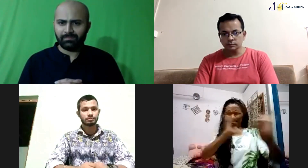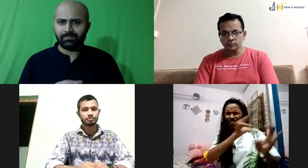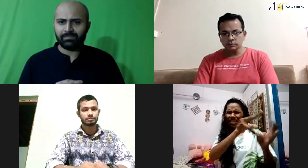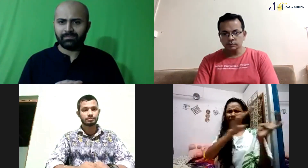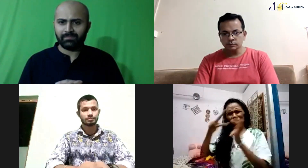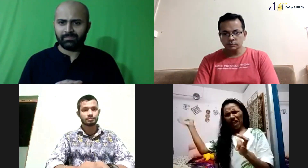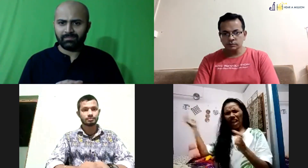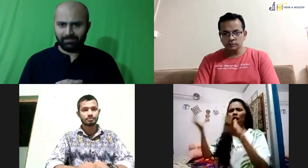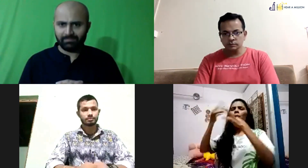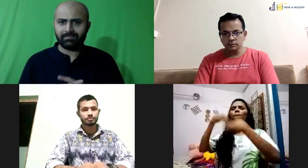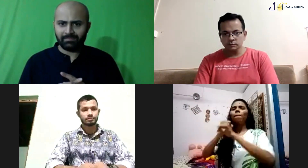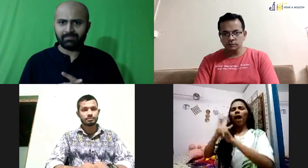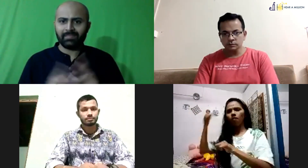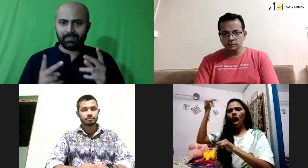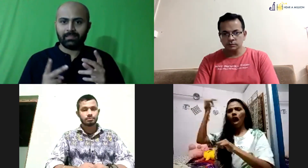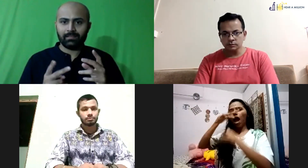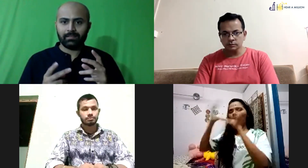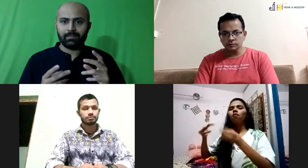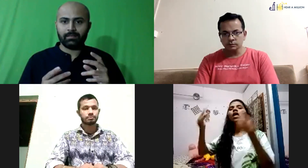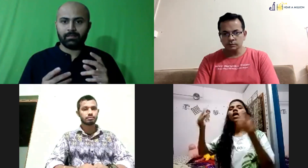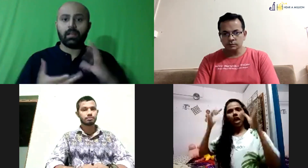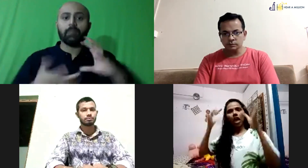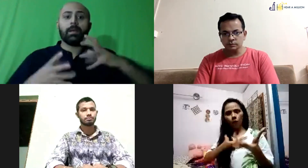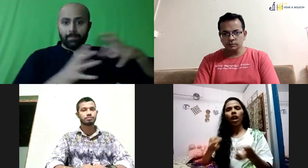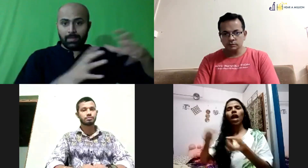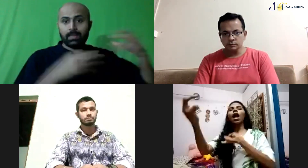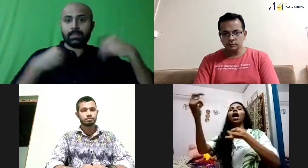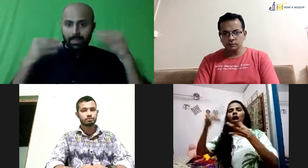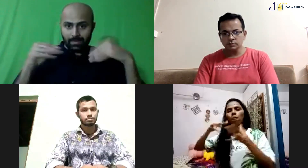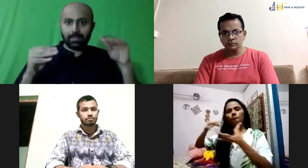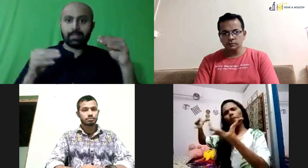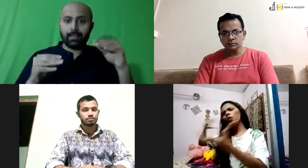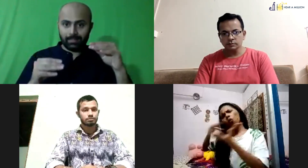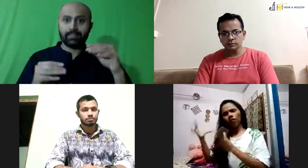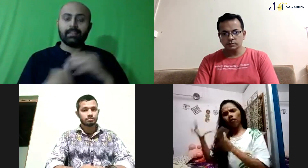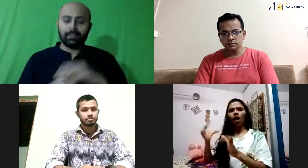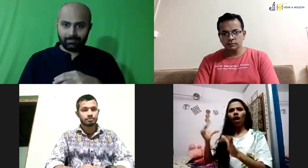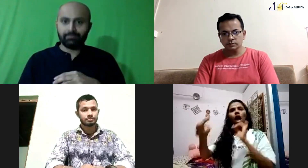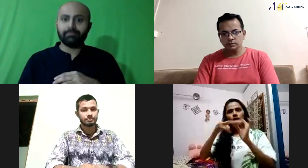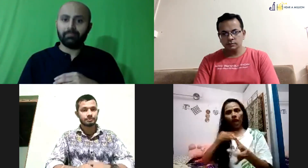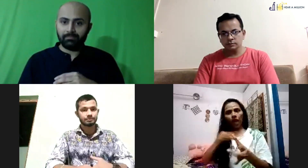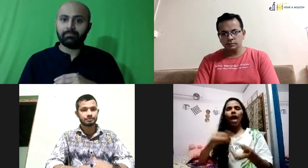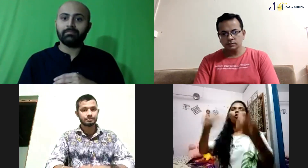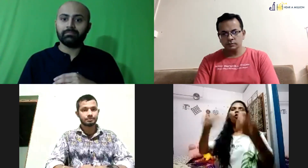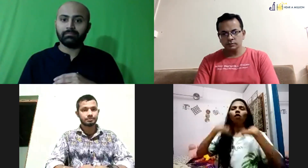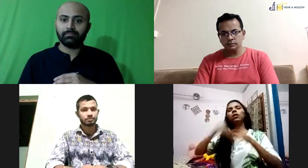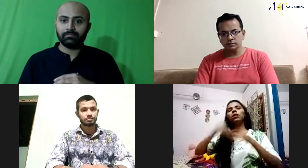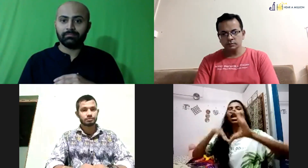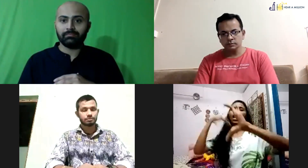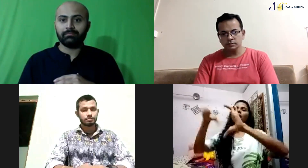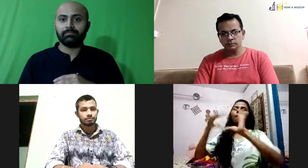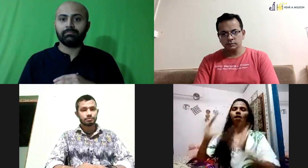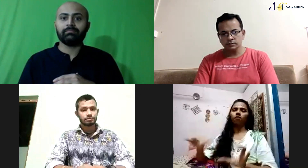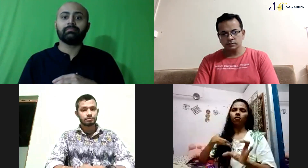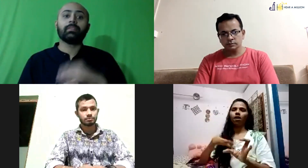homemade products, and the same thing I've been making from. I wanted to sell this thing also, so I've been